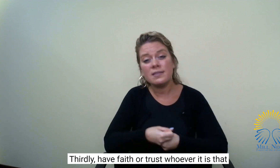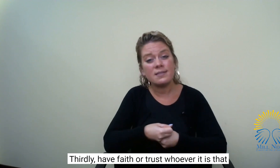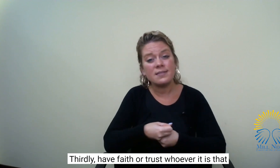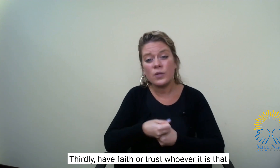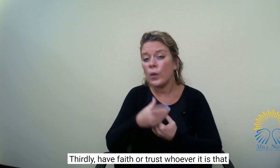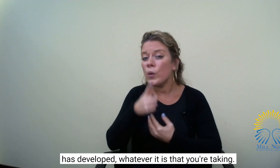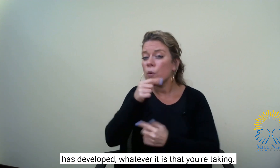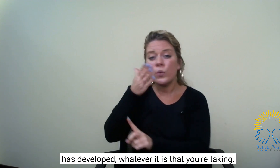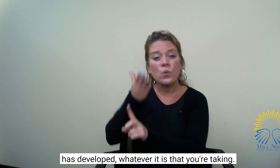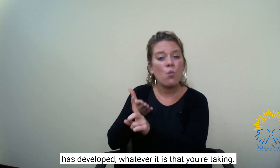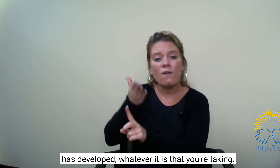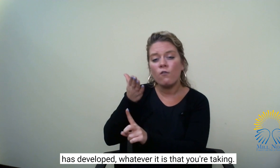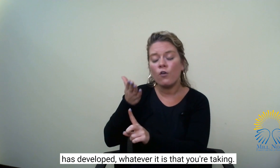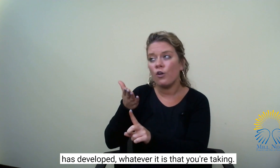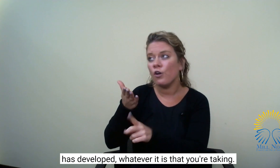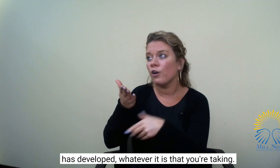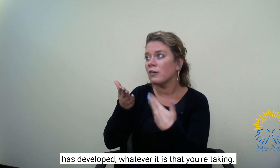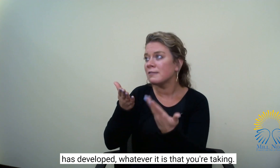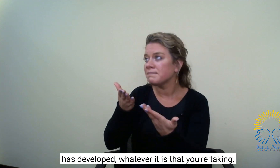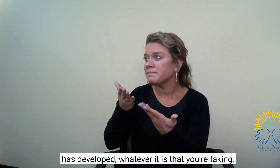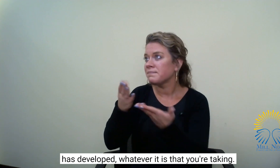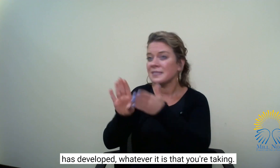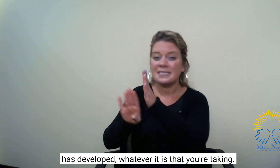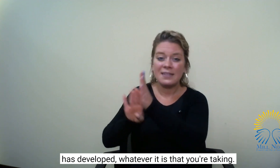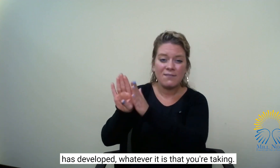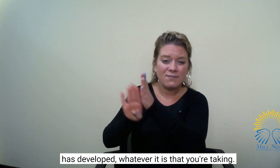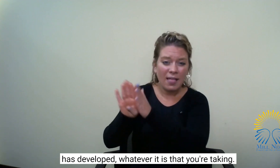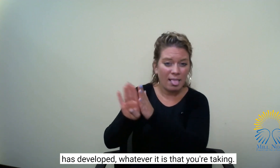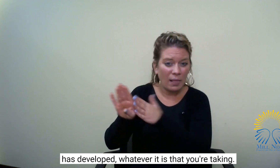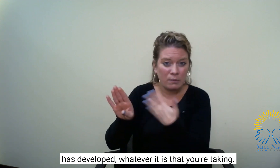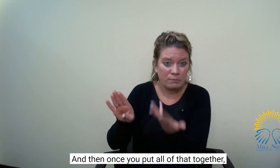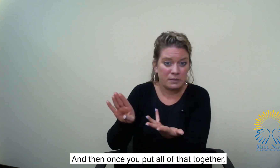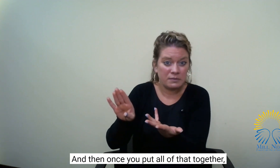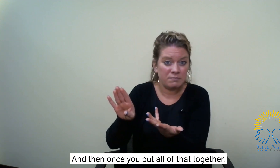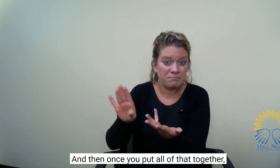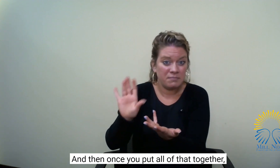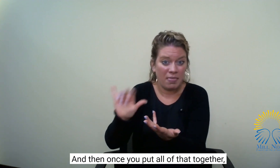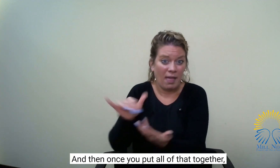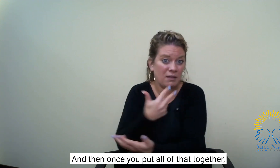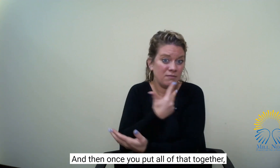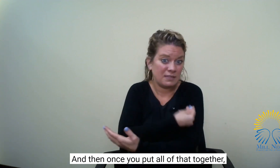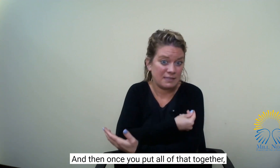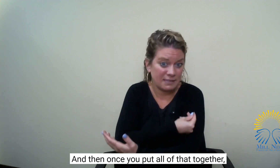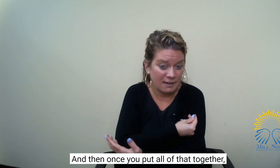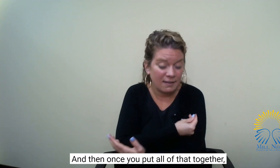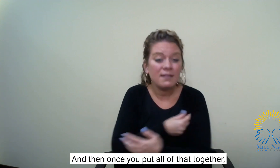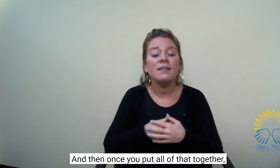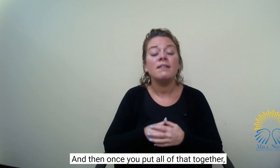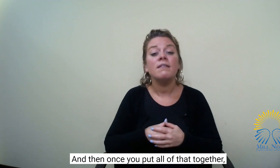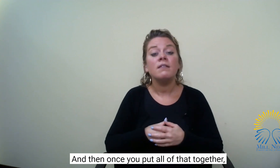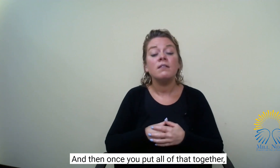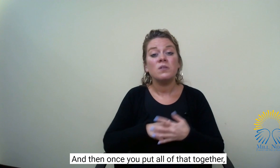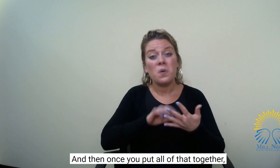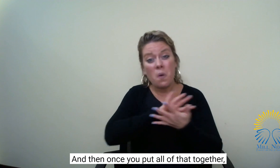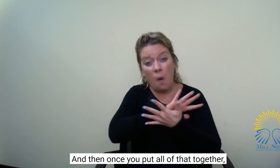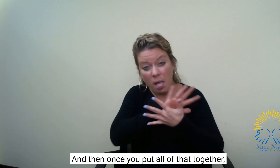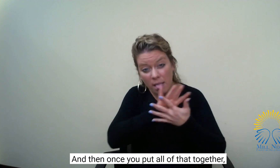is that has developed whatever it is that you're taking. And then once you put all of that